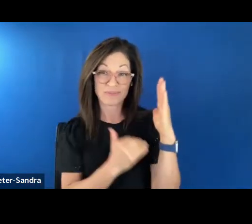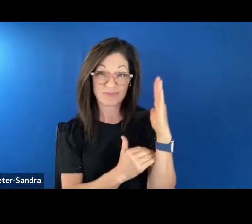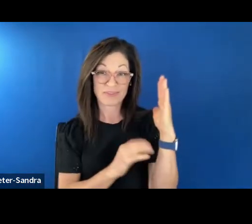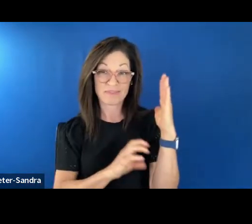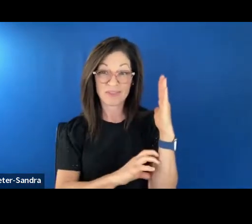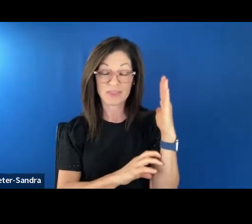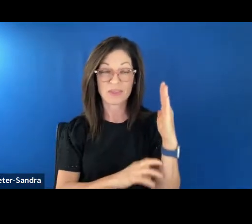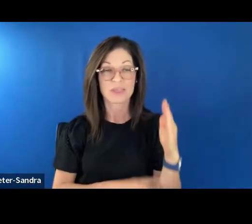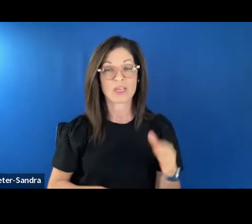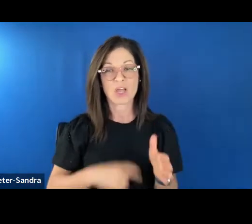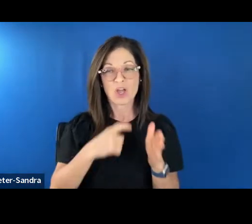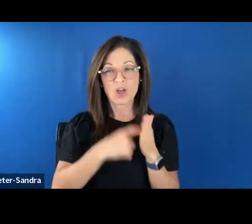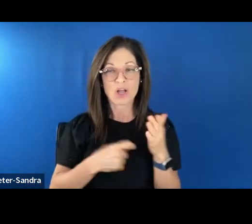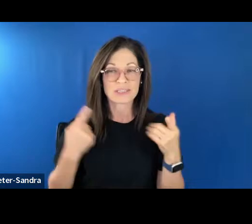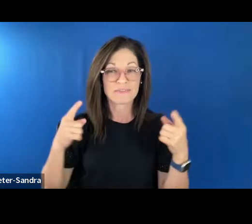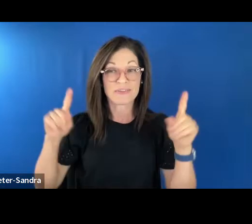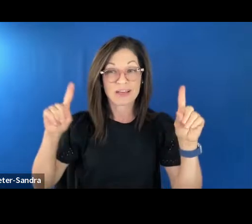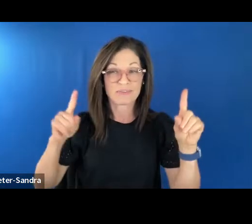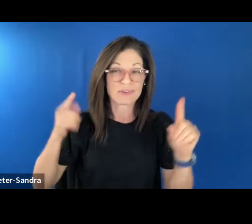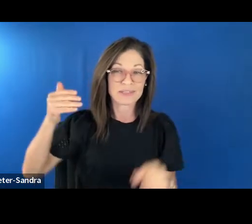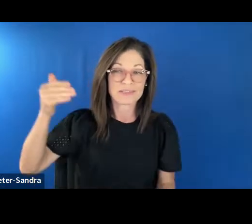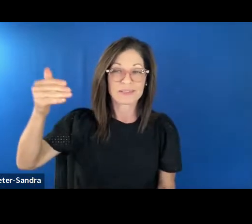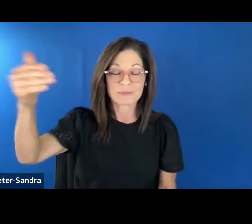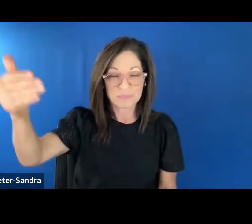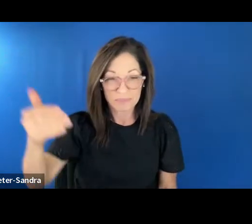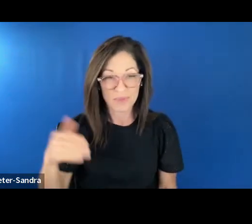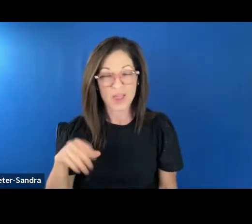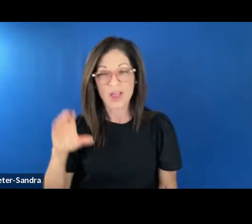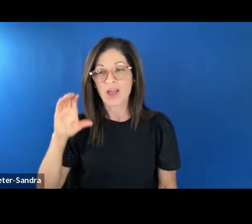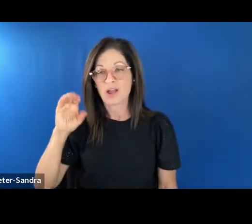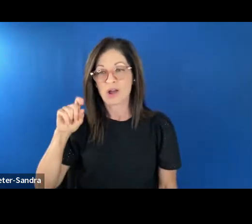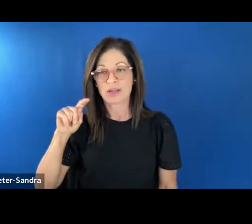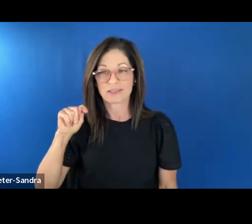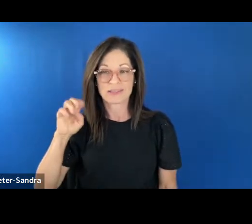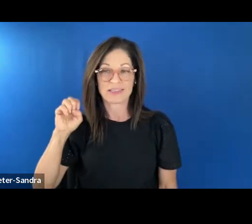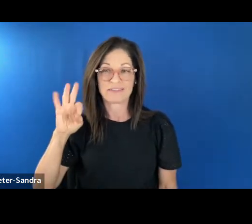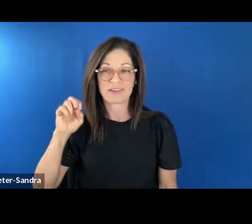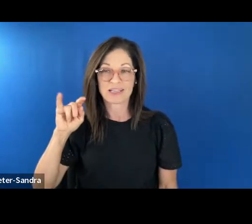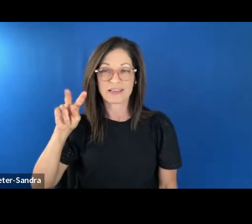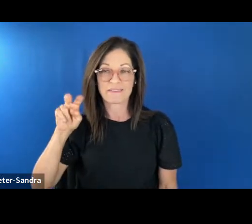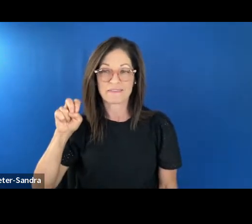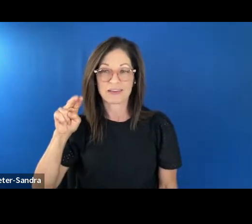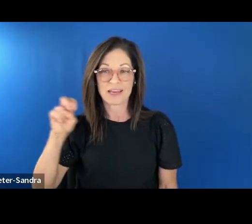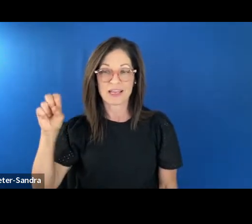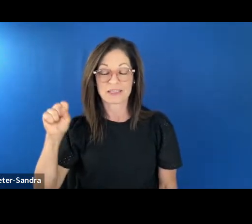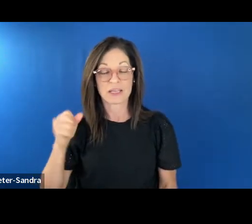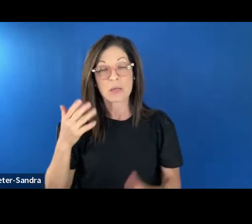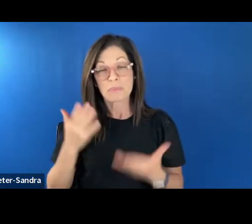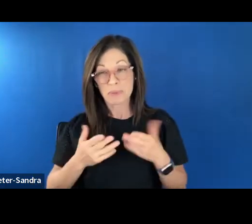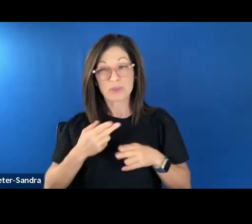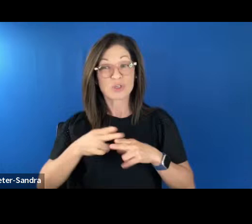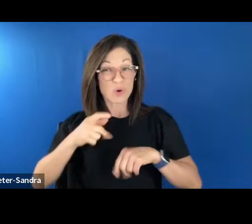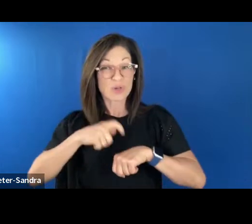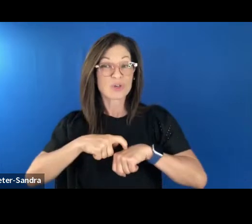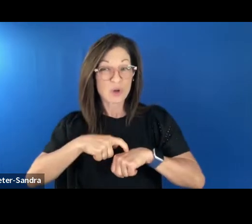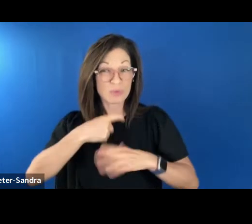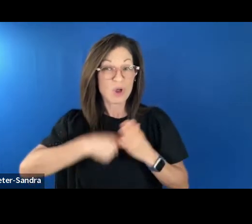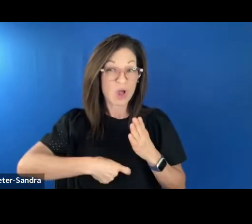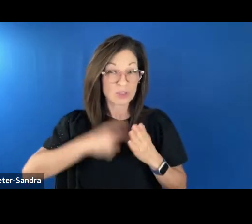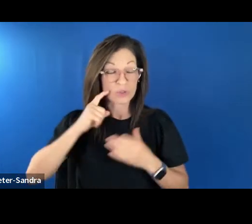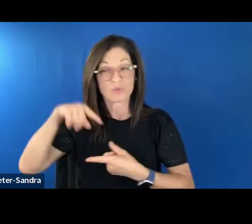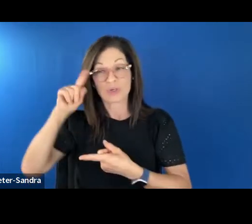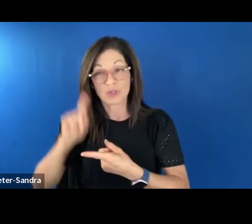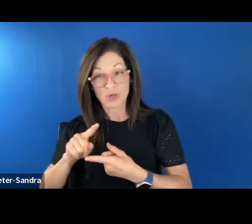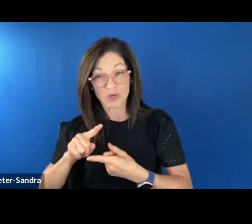cost effectiveness in the long run. While there may be short-term financial considerations in reducing